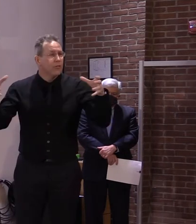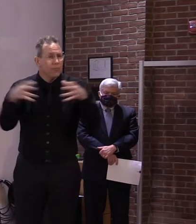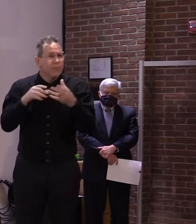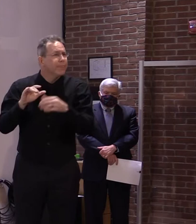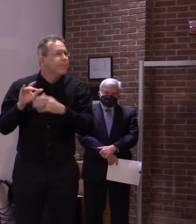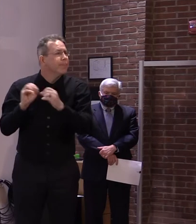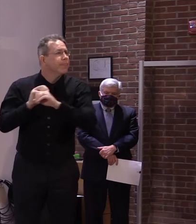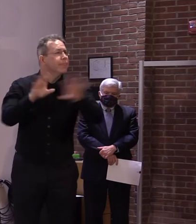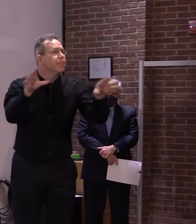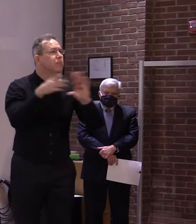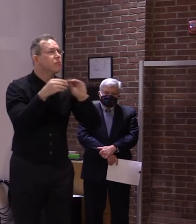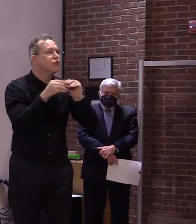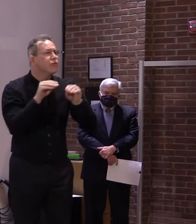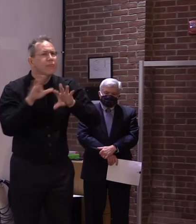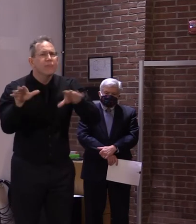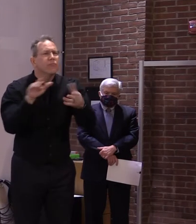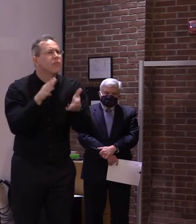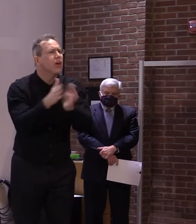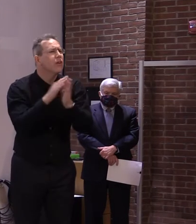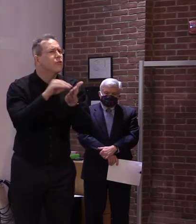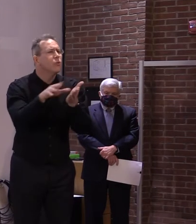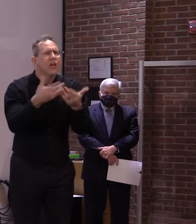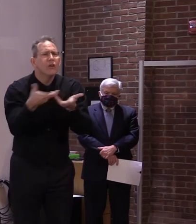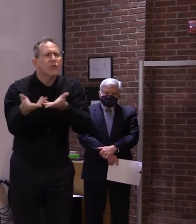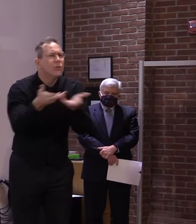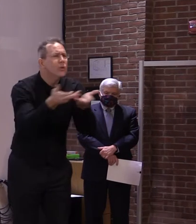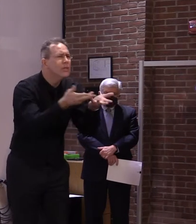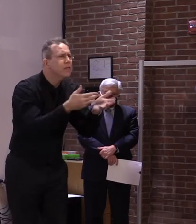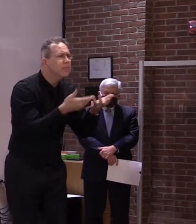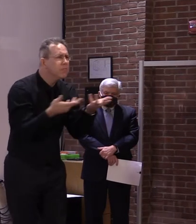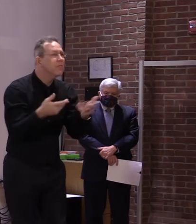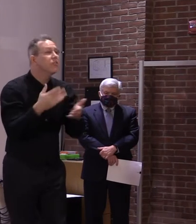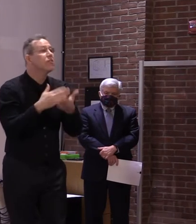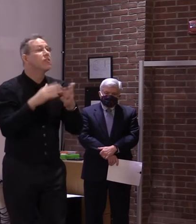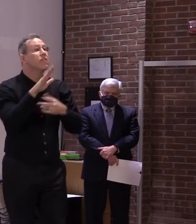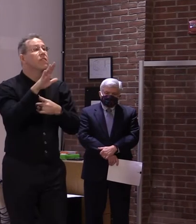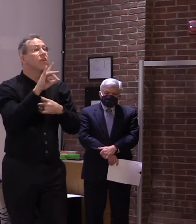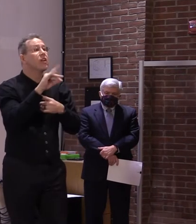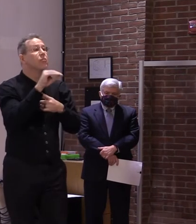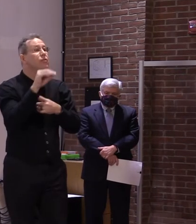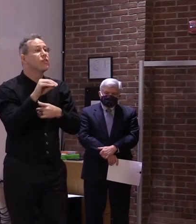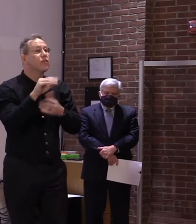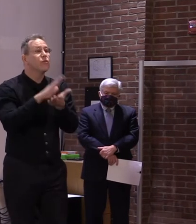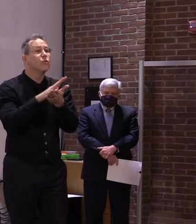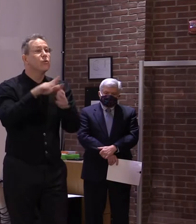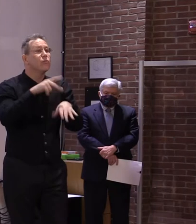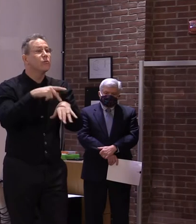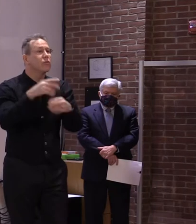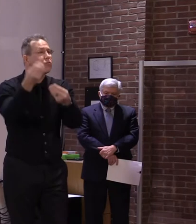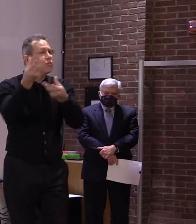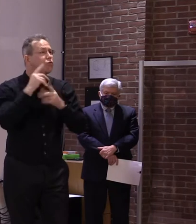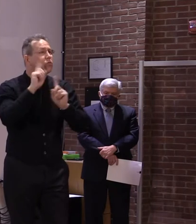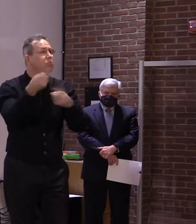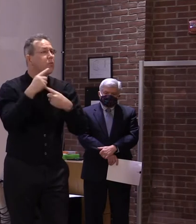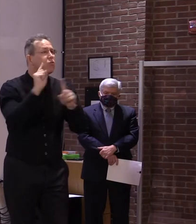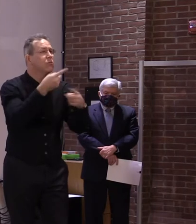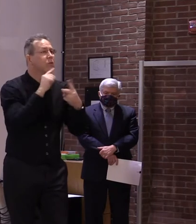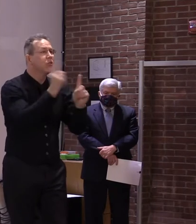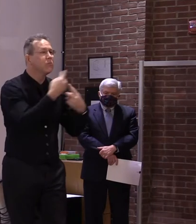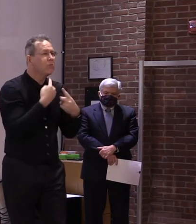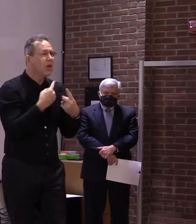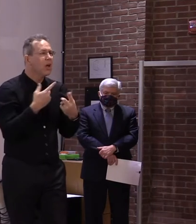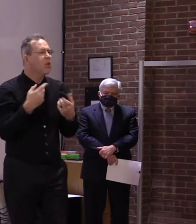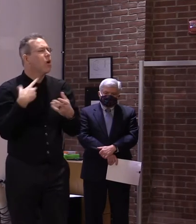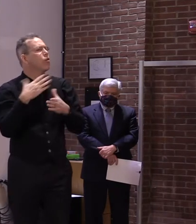your students doing academically 58 principals responded to the survey i thought i would share some of the responses to